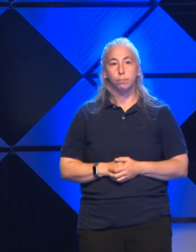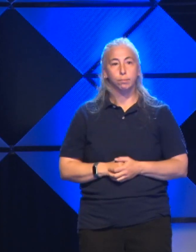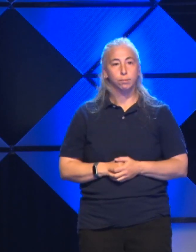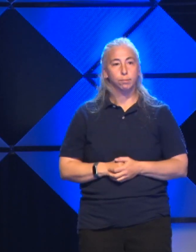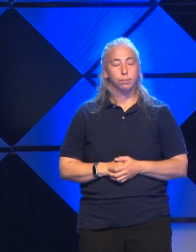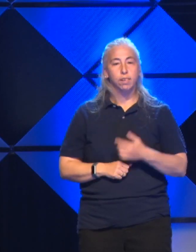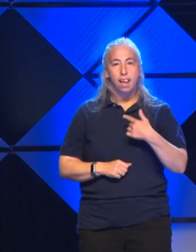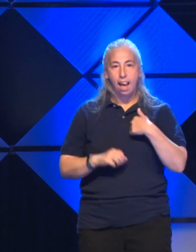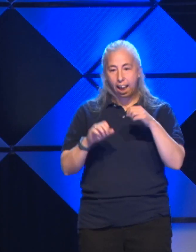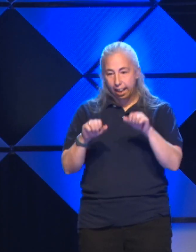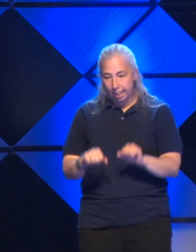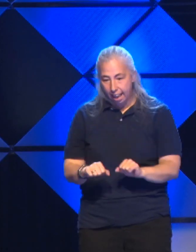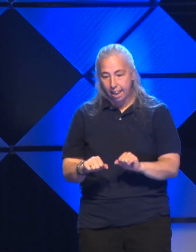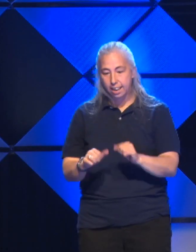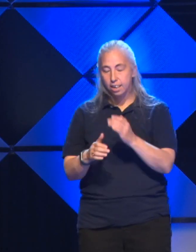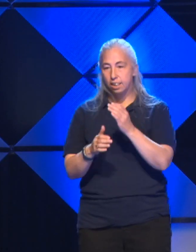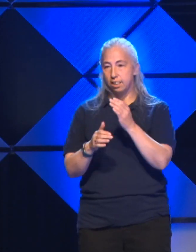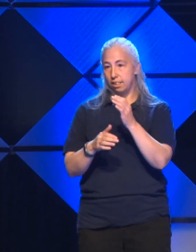I can do few.